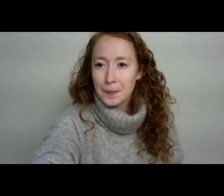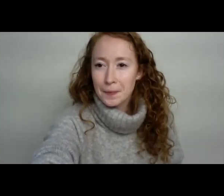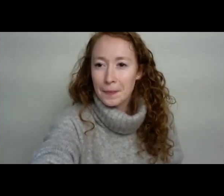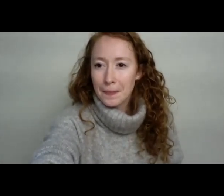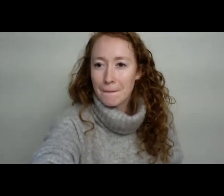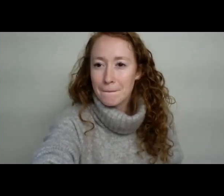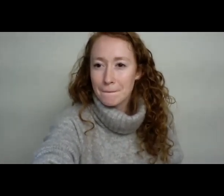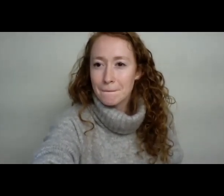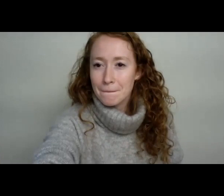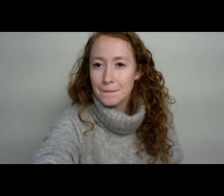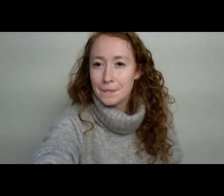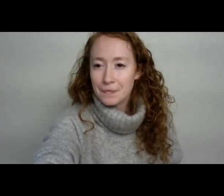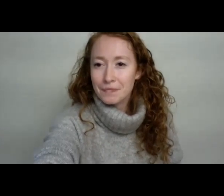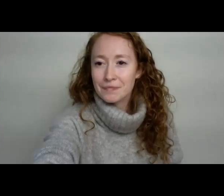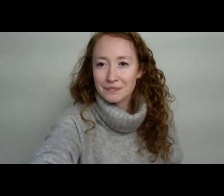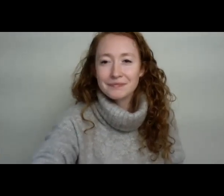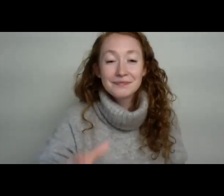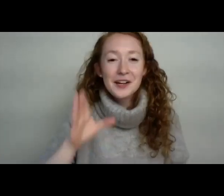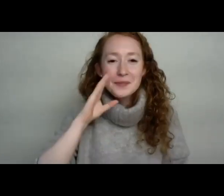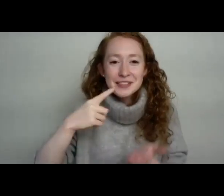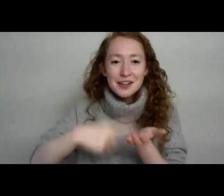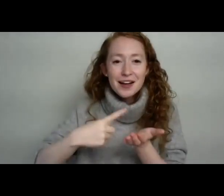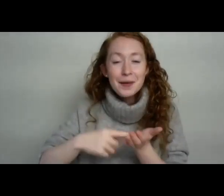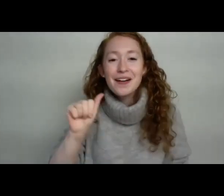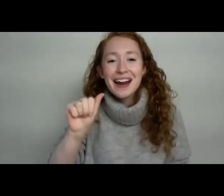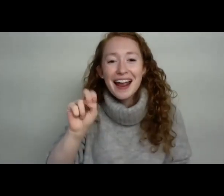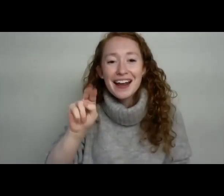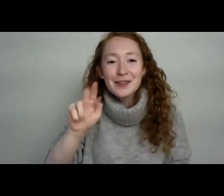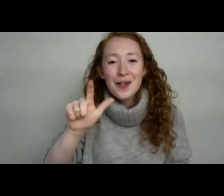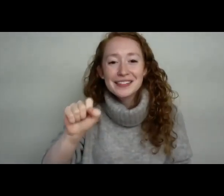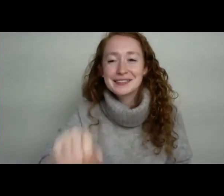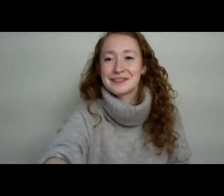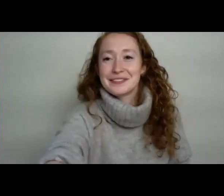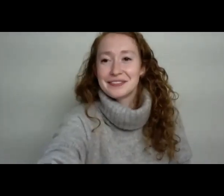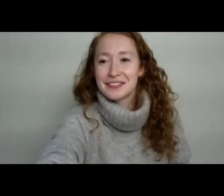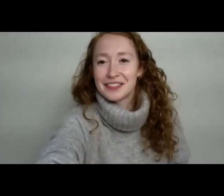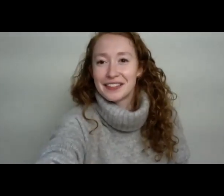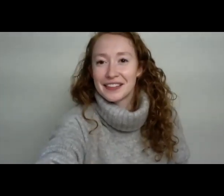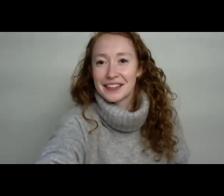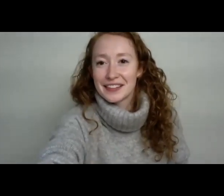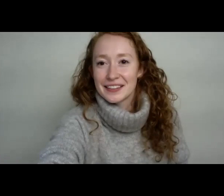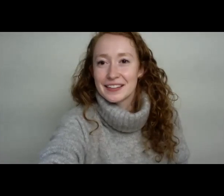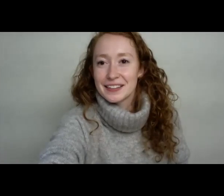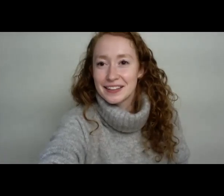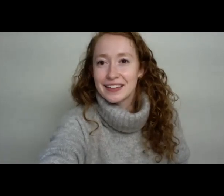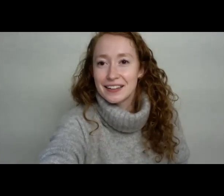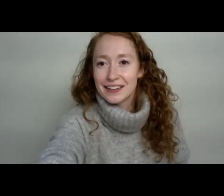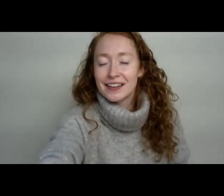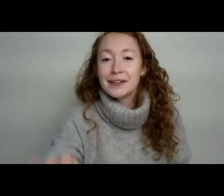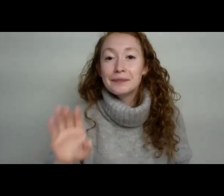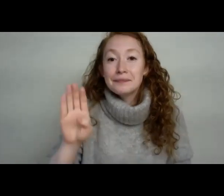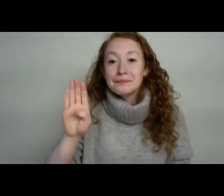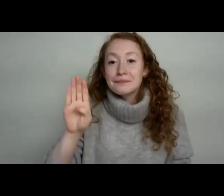yourselves with abundant annuals this year. We're going to specifically be lifting up basil as well as